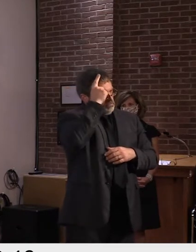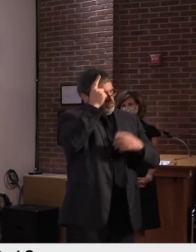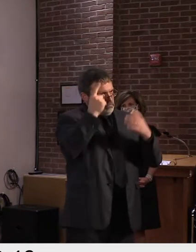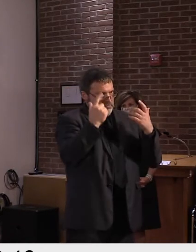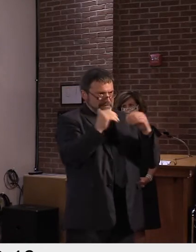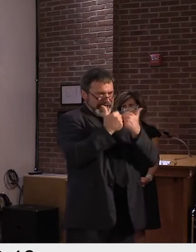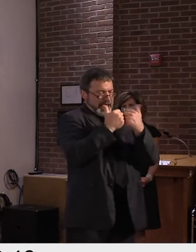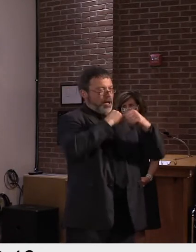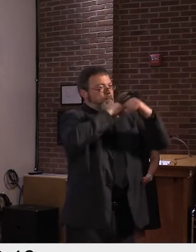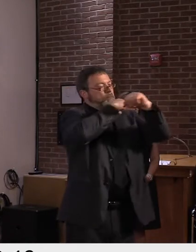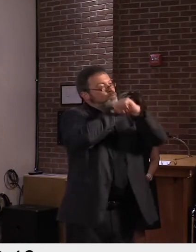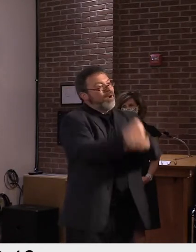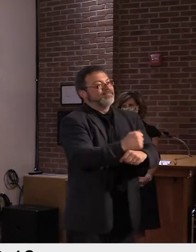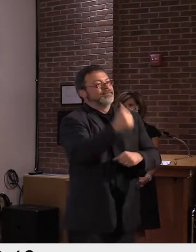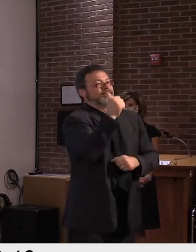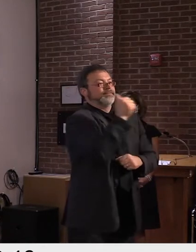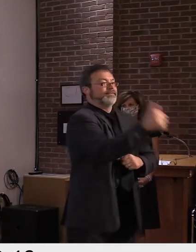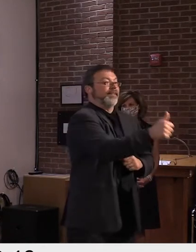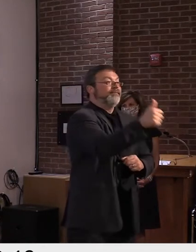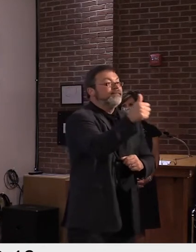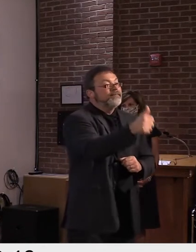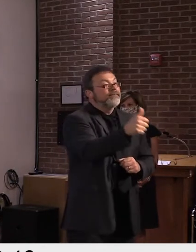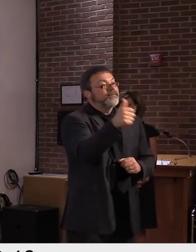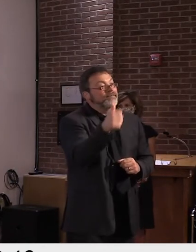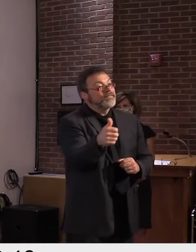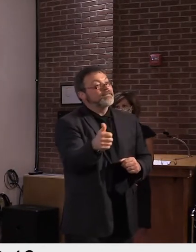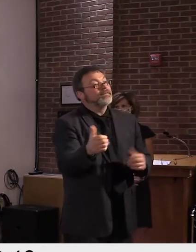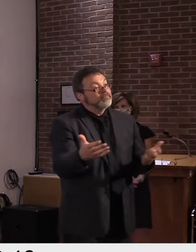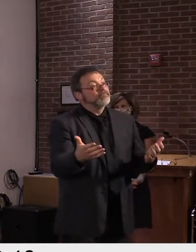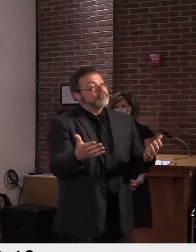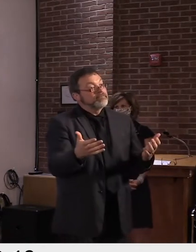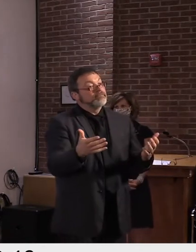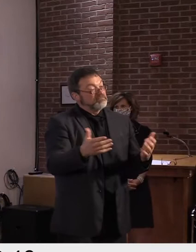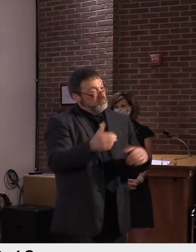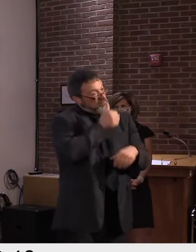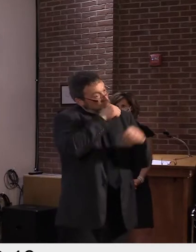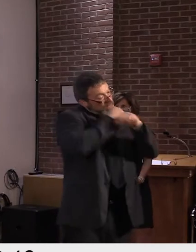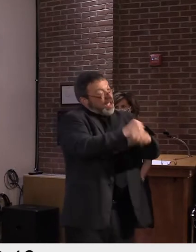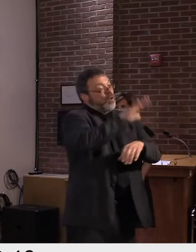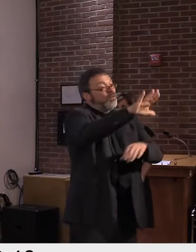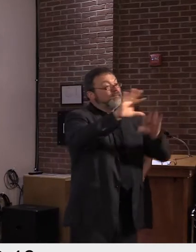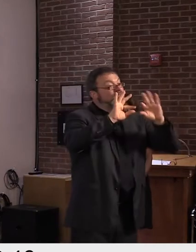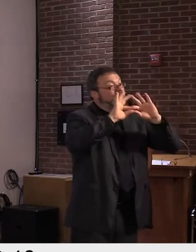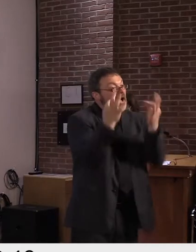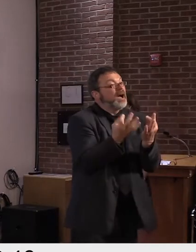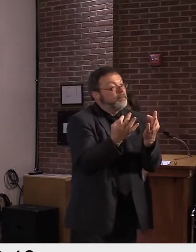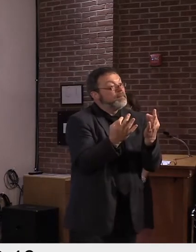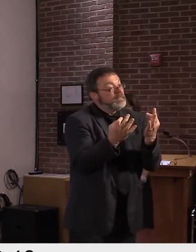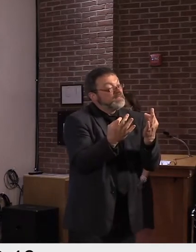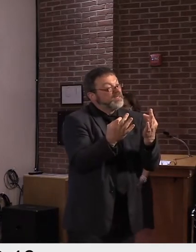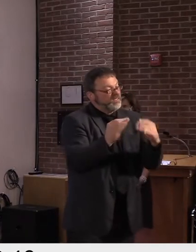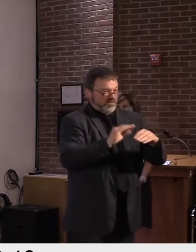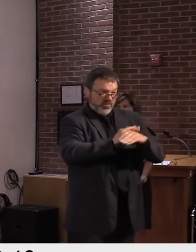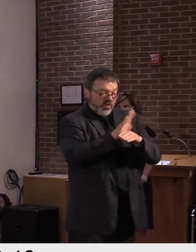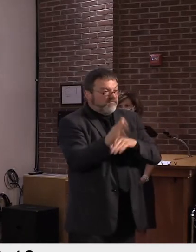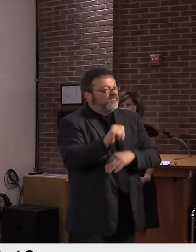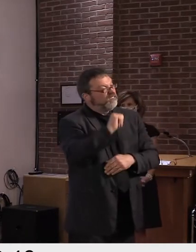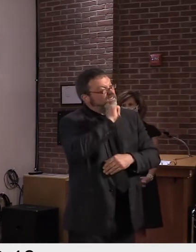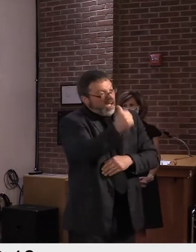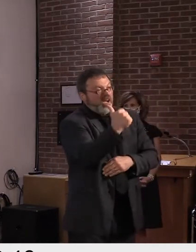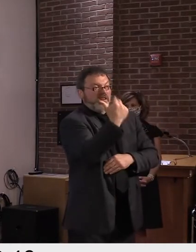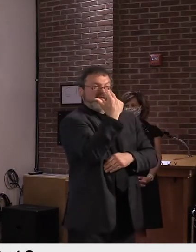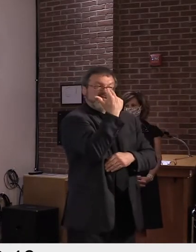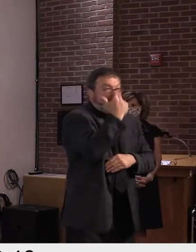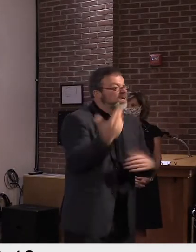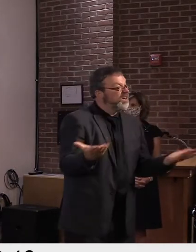also protect yourself. I really sincerely believe you owe it to yourself to try and protect yourself